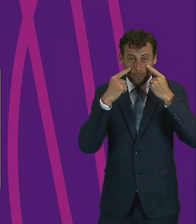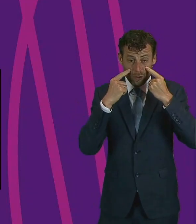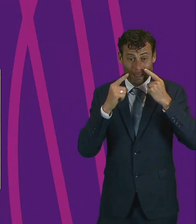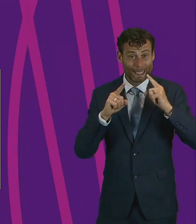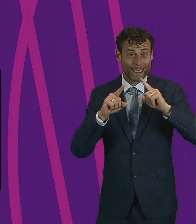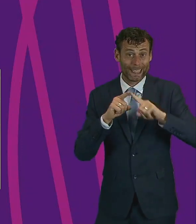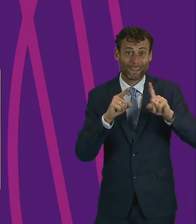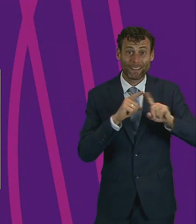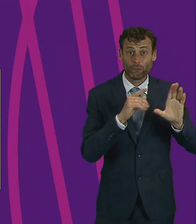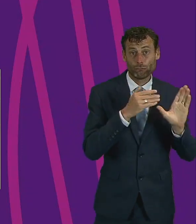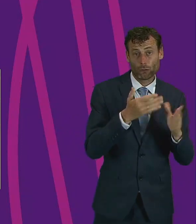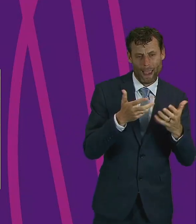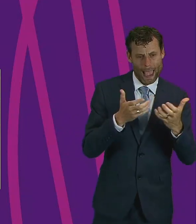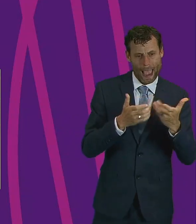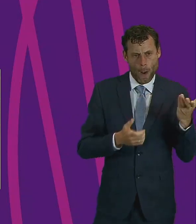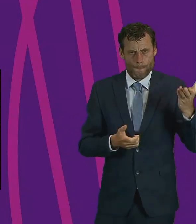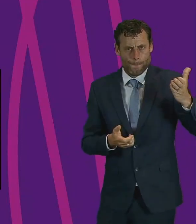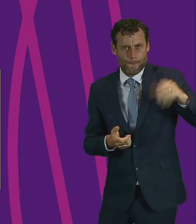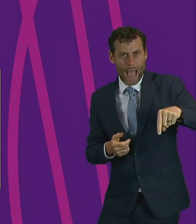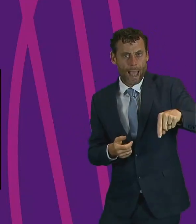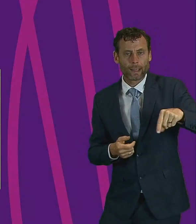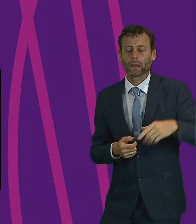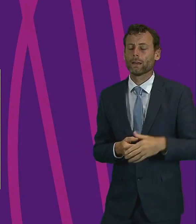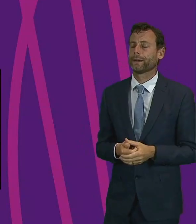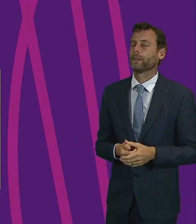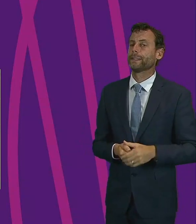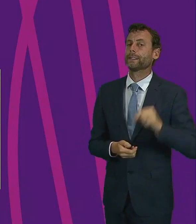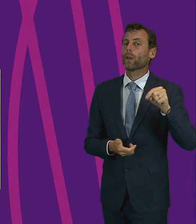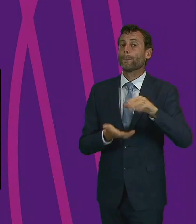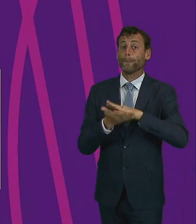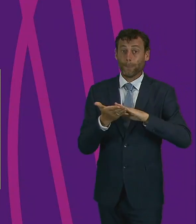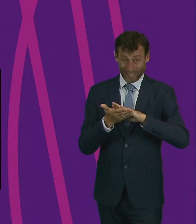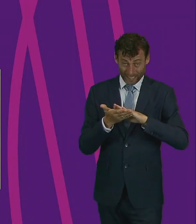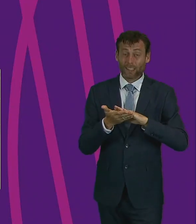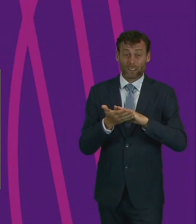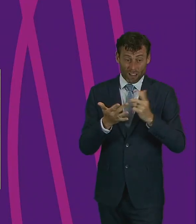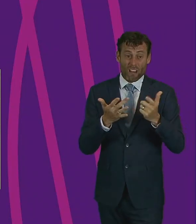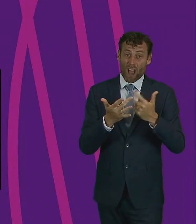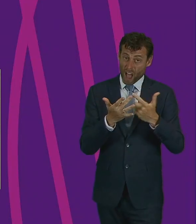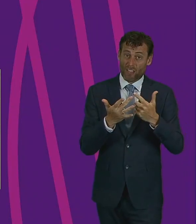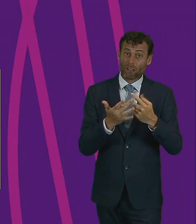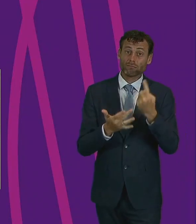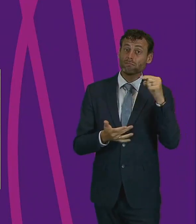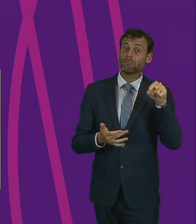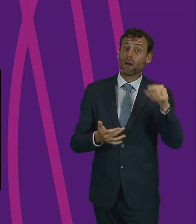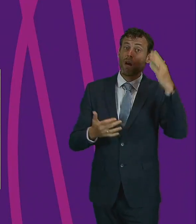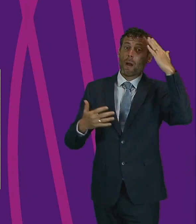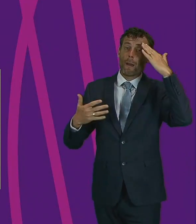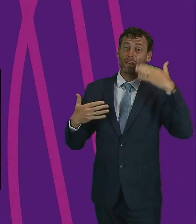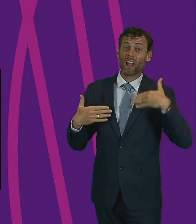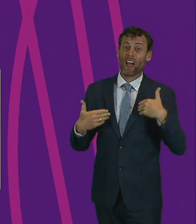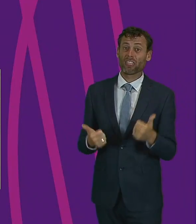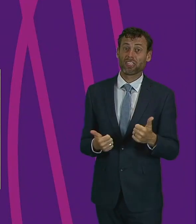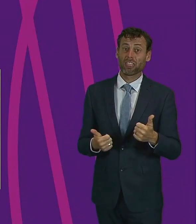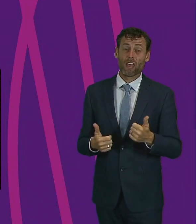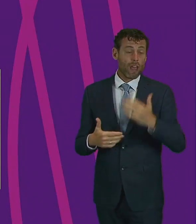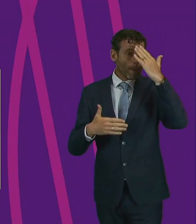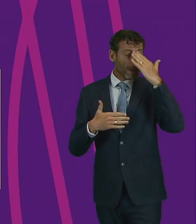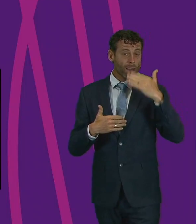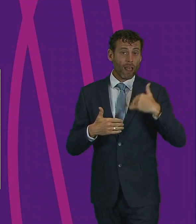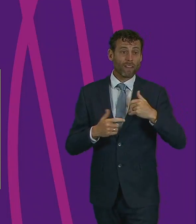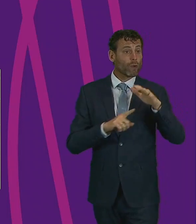together and introduce those services. That includes mental health services. for the general population